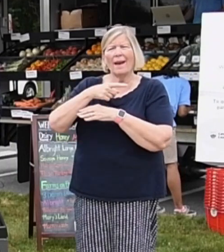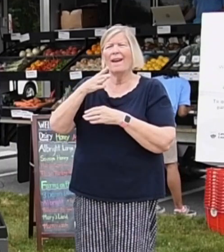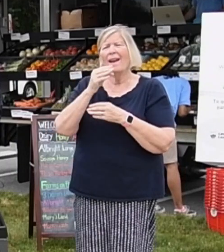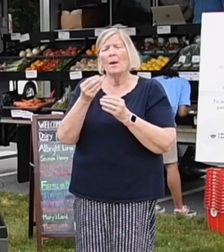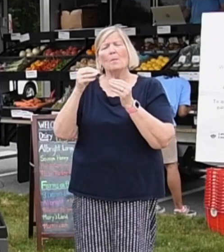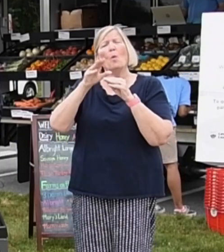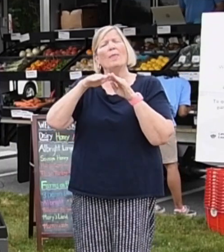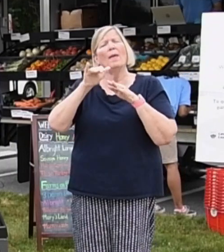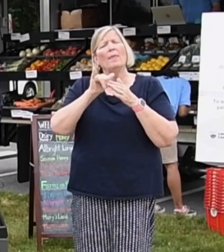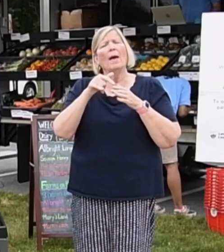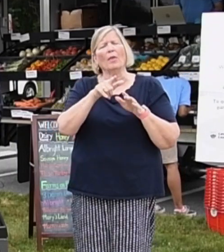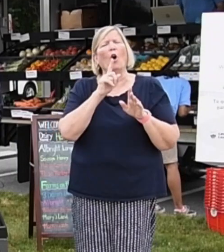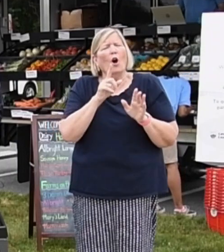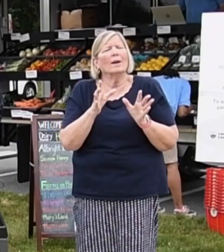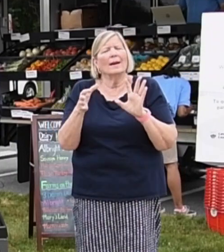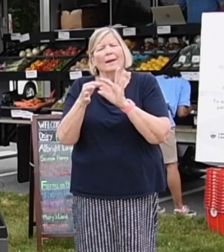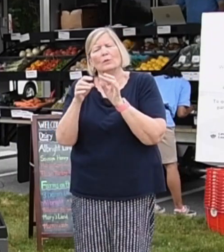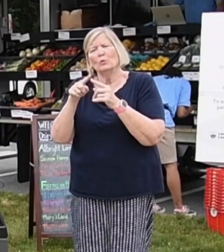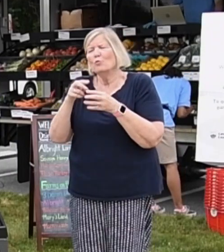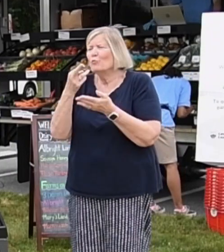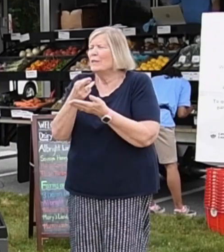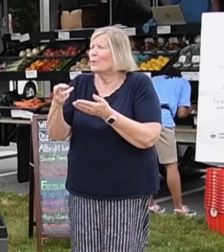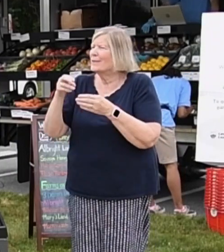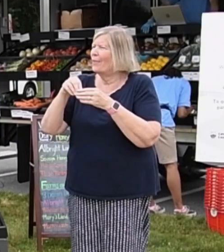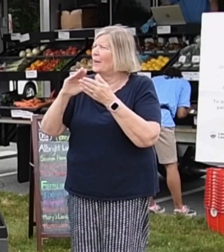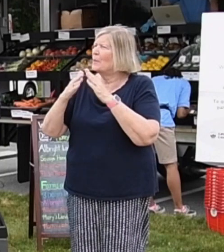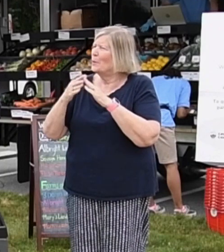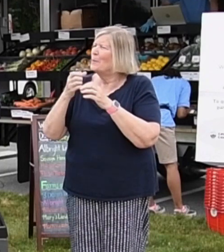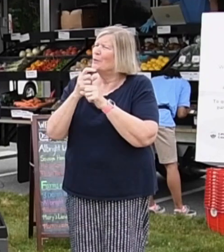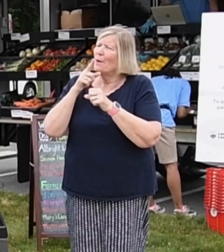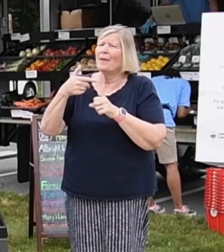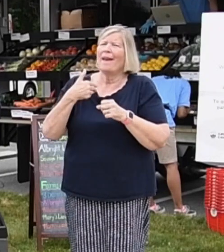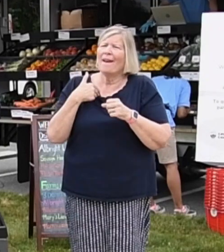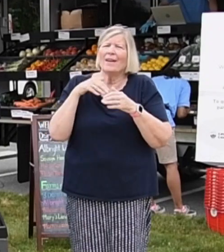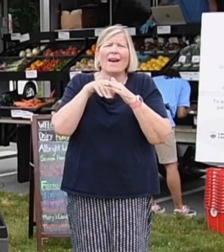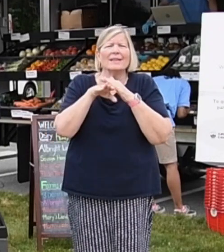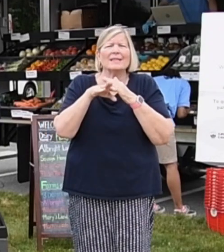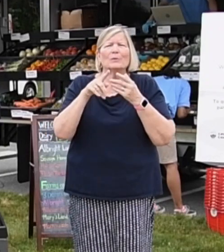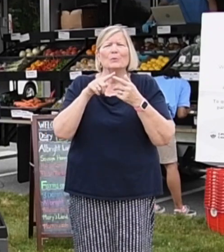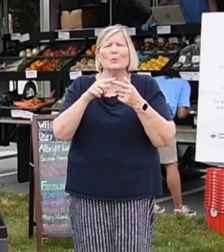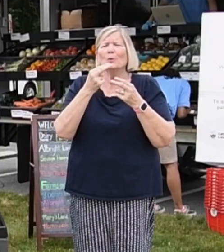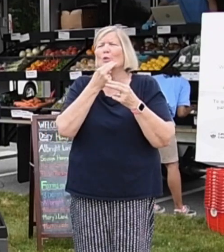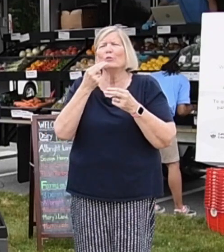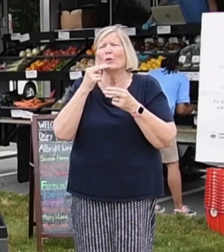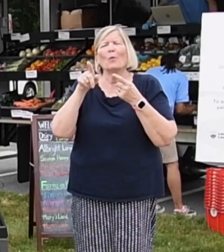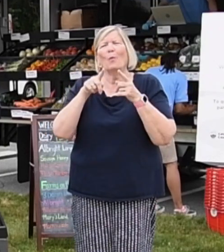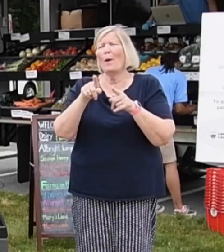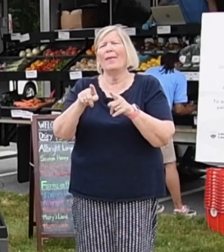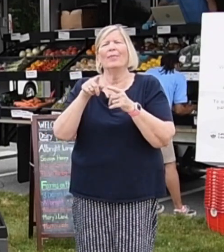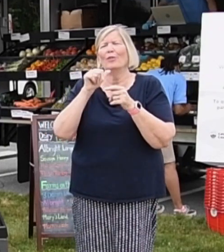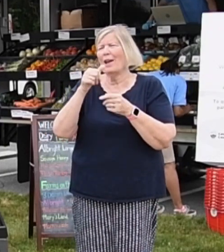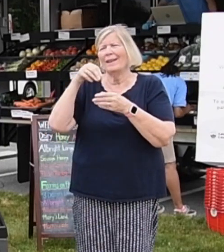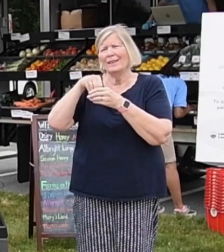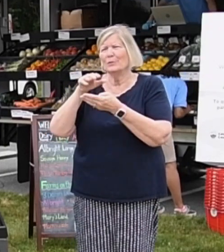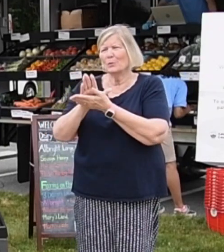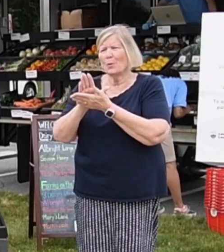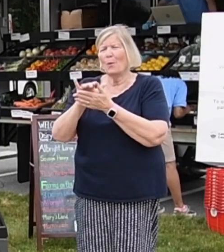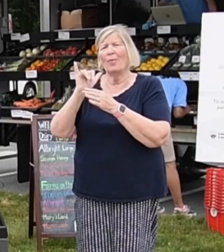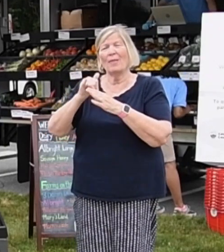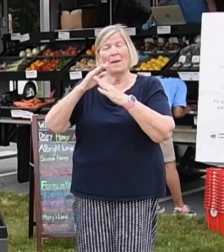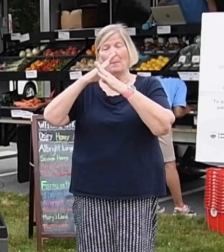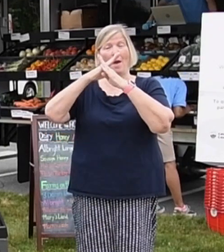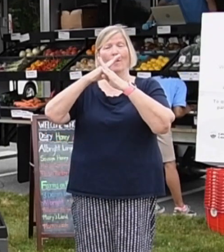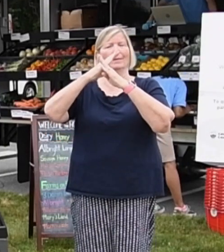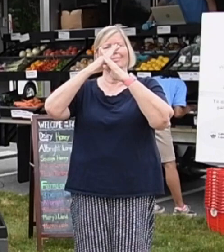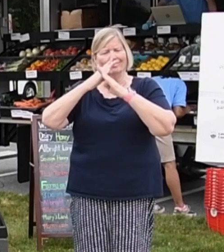connected to resources in the community to ensure they have access to nutrition when they are not in school. This helps to remove a barrier to